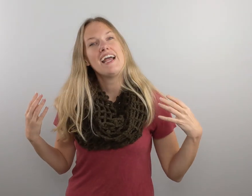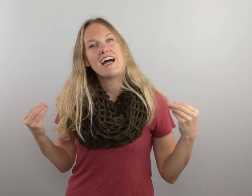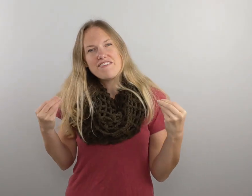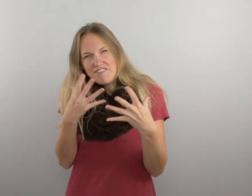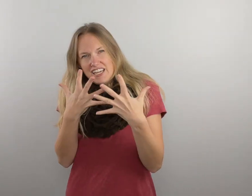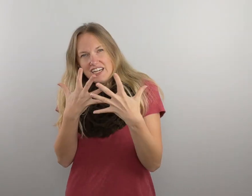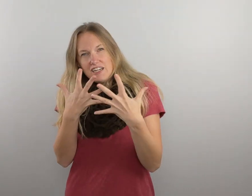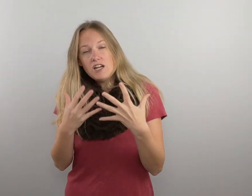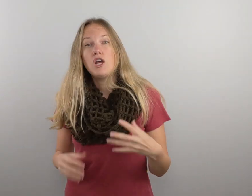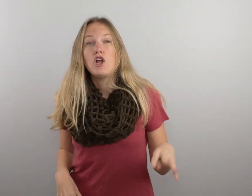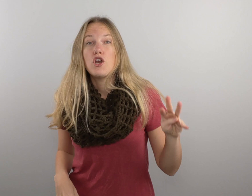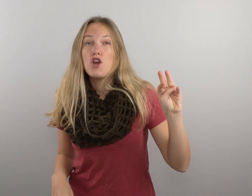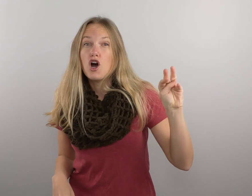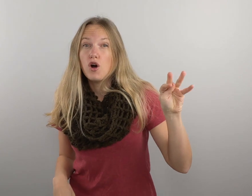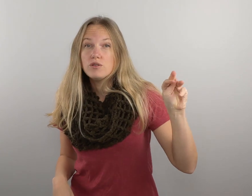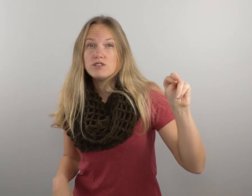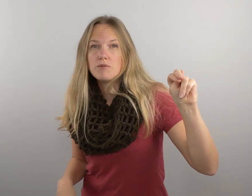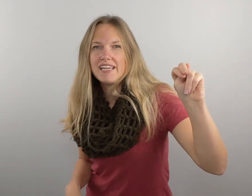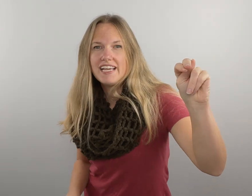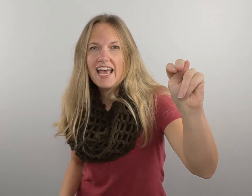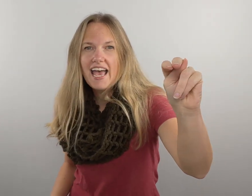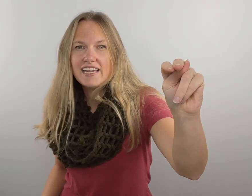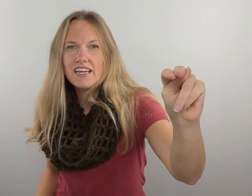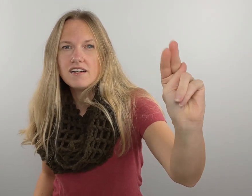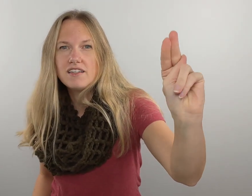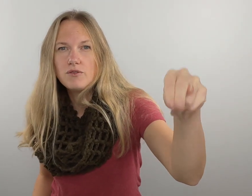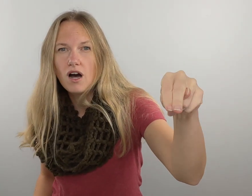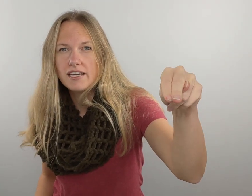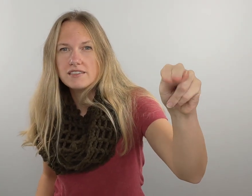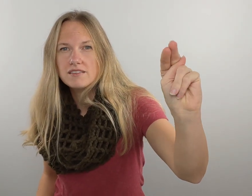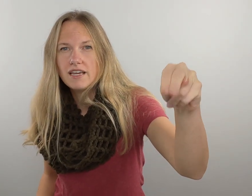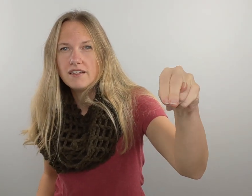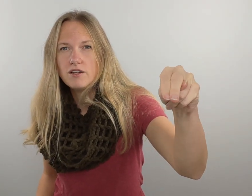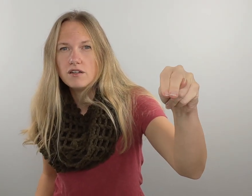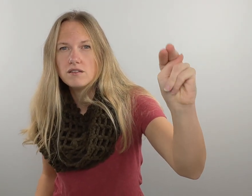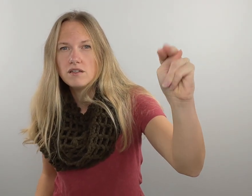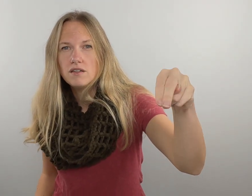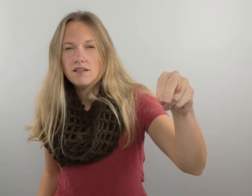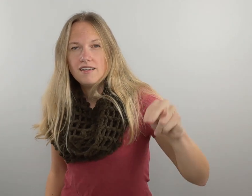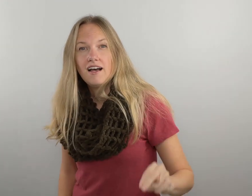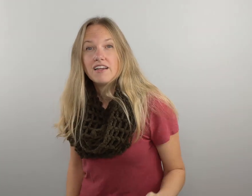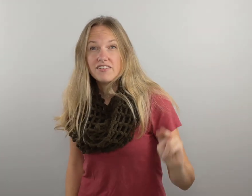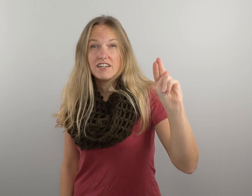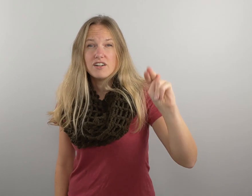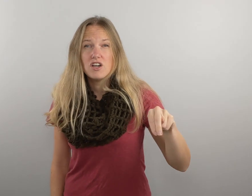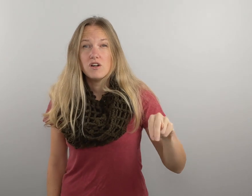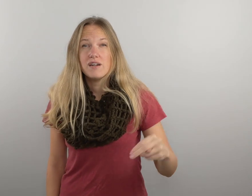I fear no, so you're making an N here and you knock it, okay? No. I fear no, and